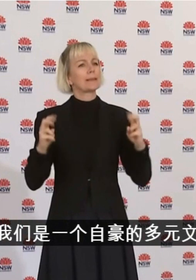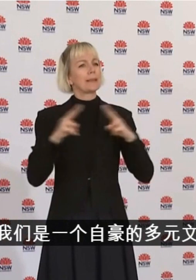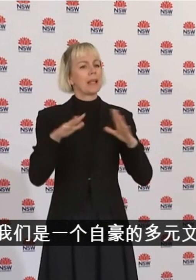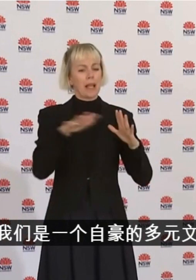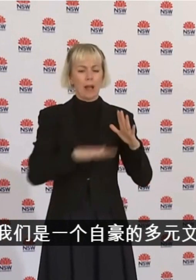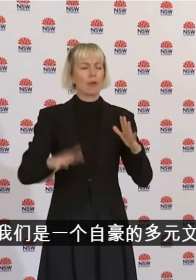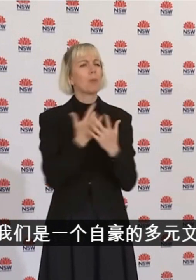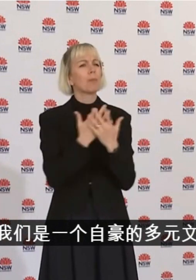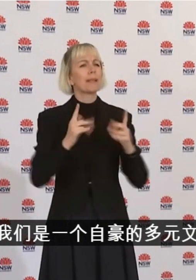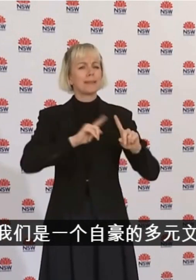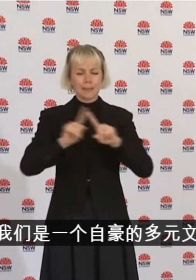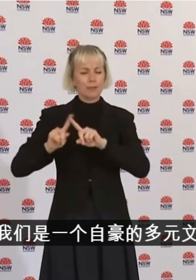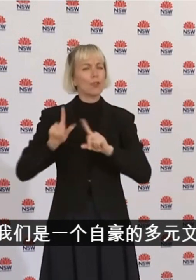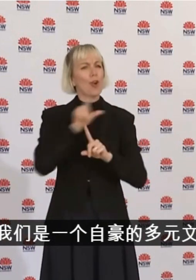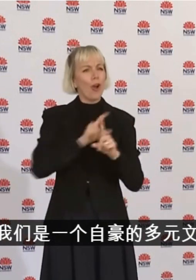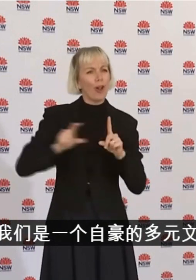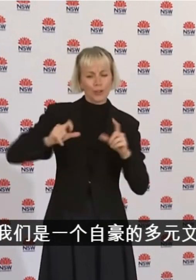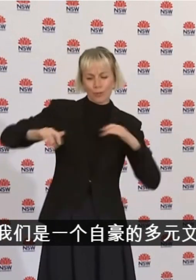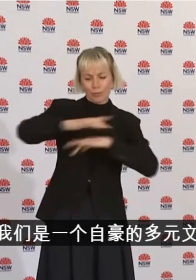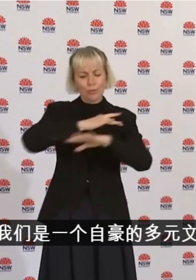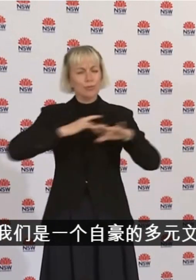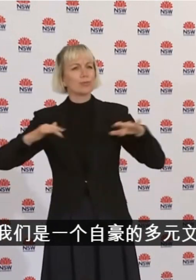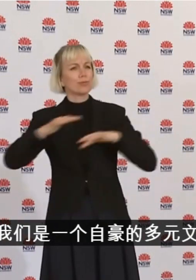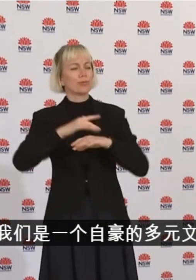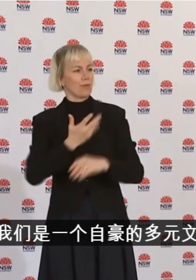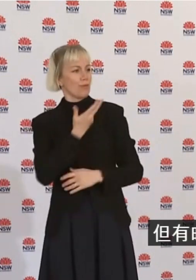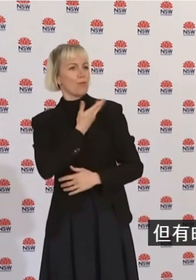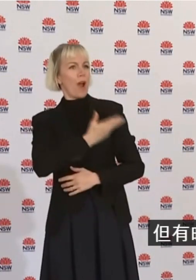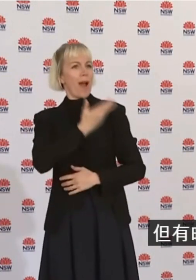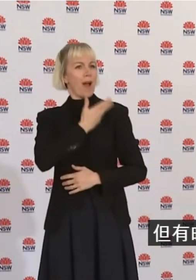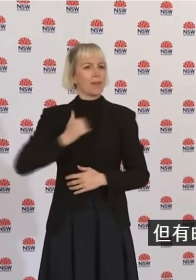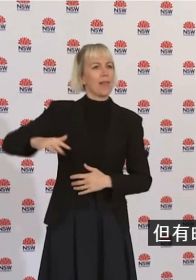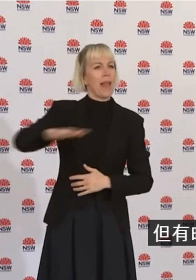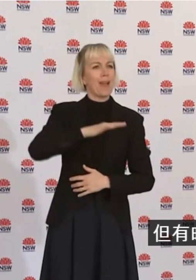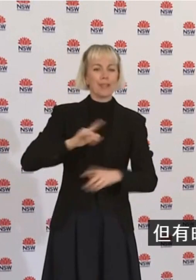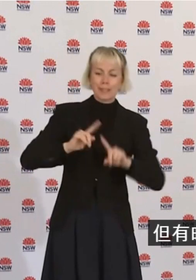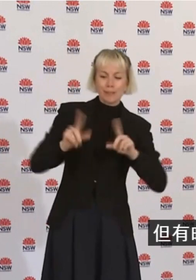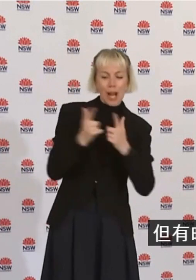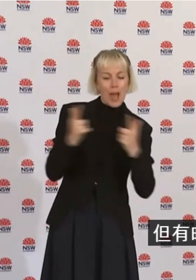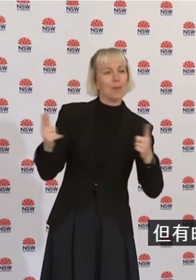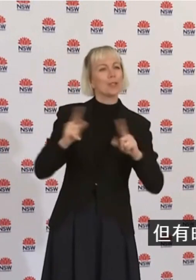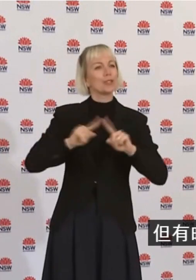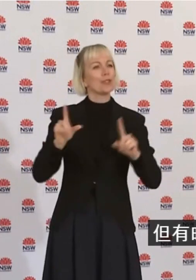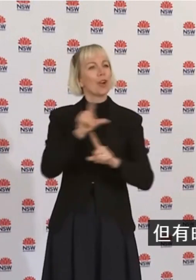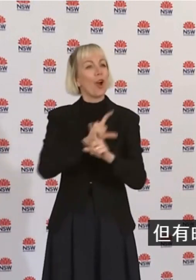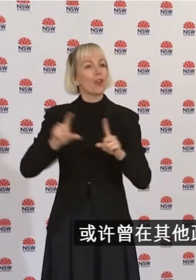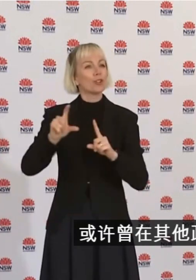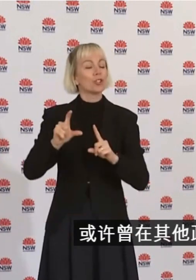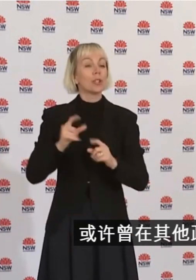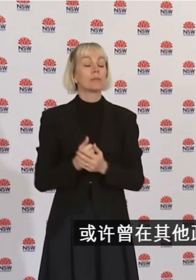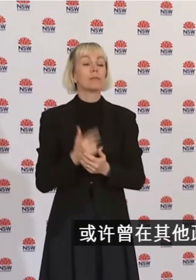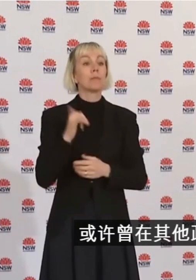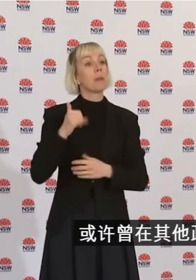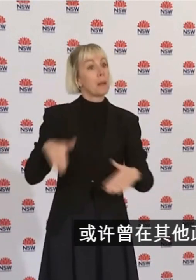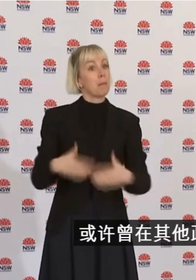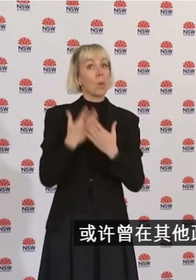of the joys of this nation that we are a proud multicultural nation. But sometimes people who've come from overseas